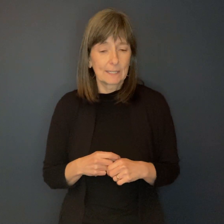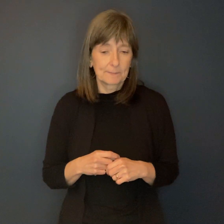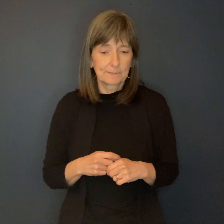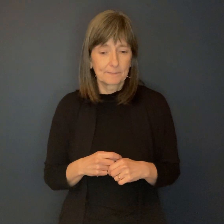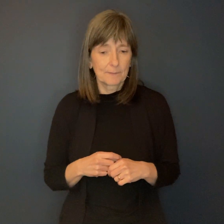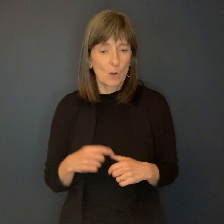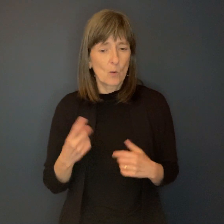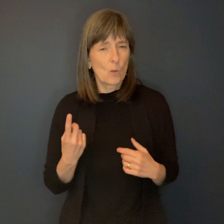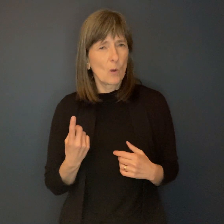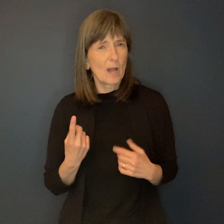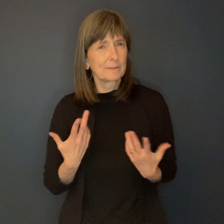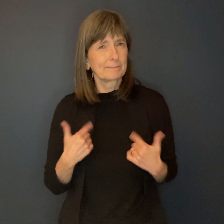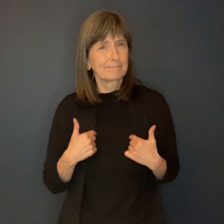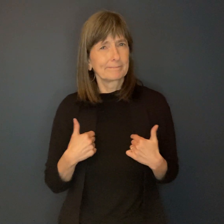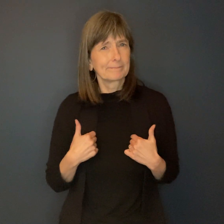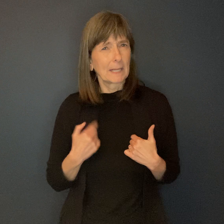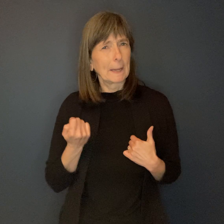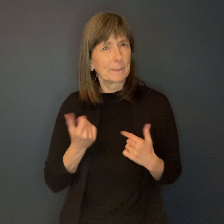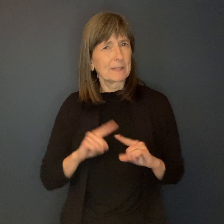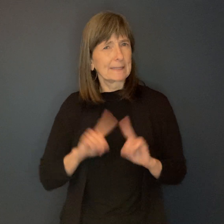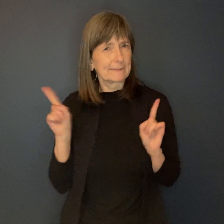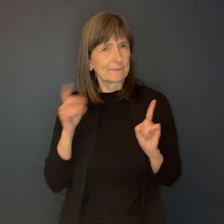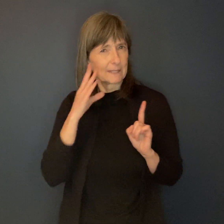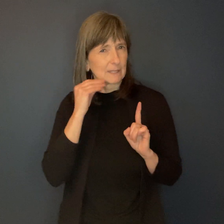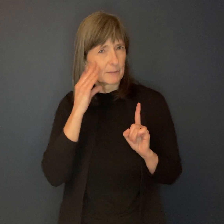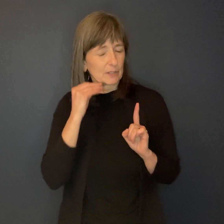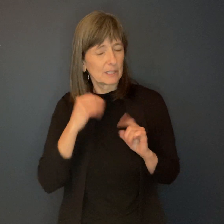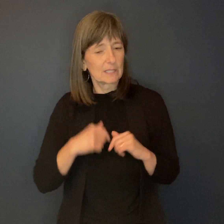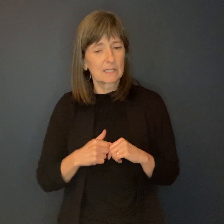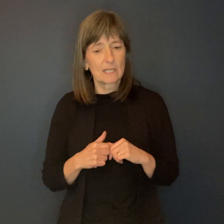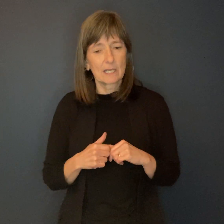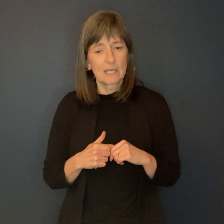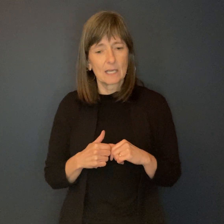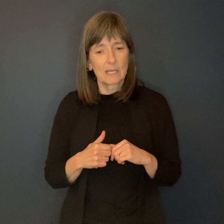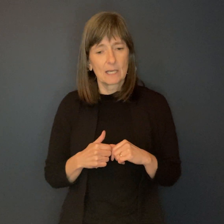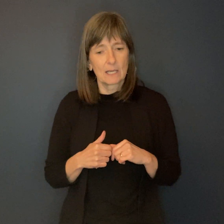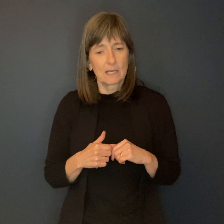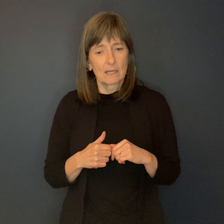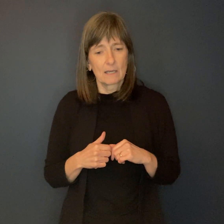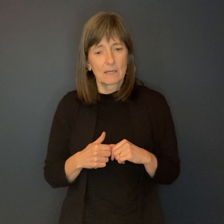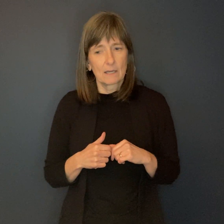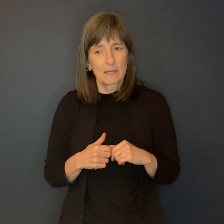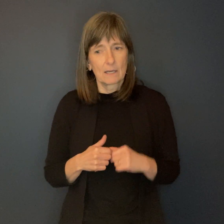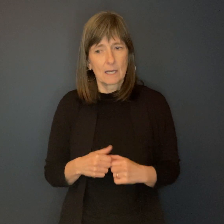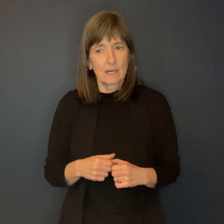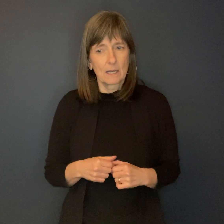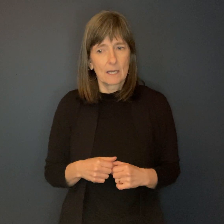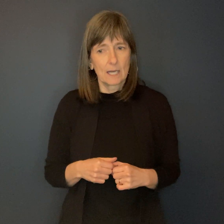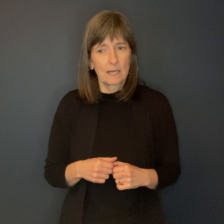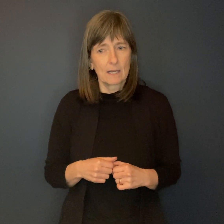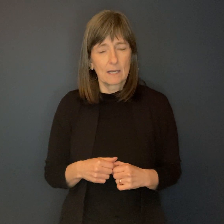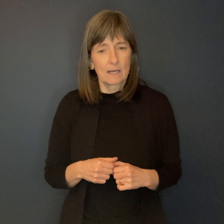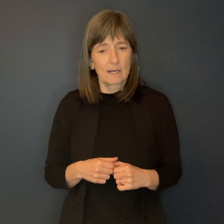my experiences is that I was acting, you know, the saying, think globally, act locally.